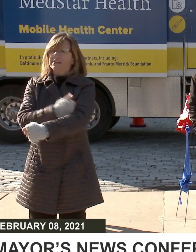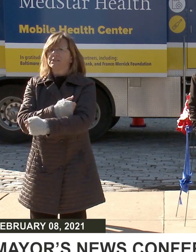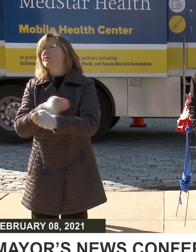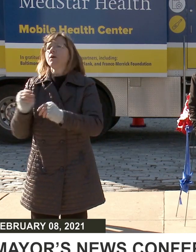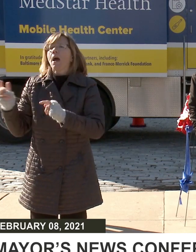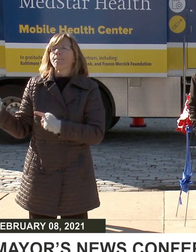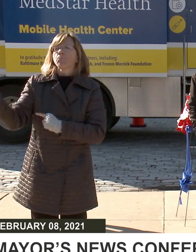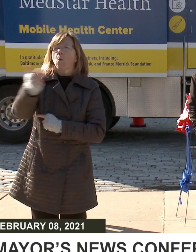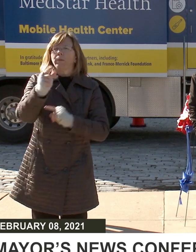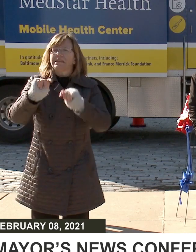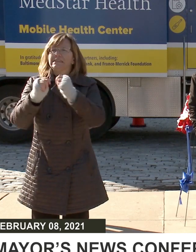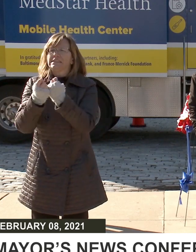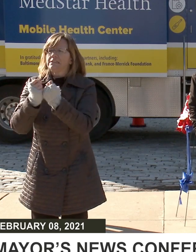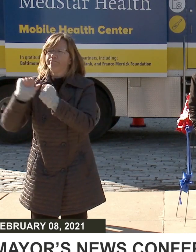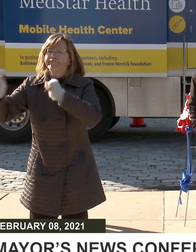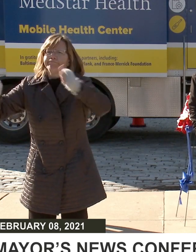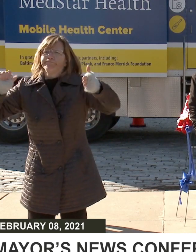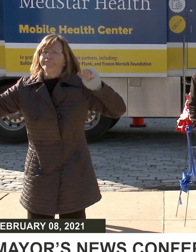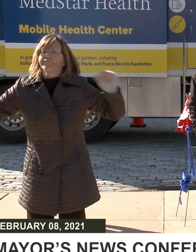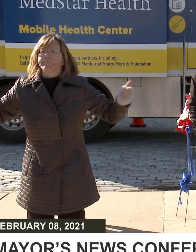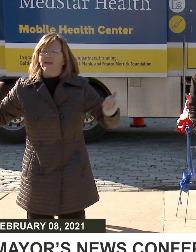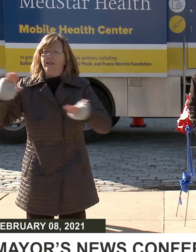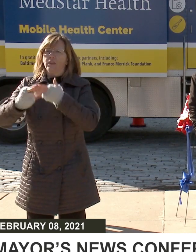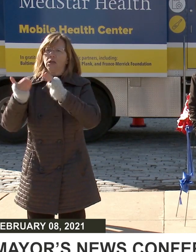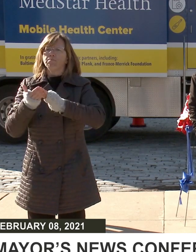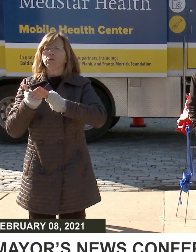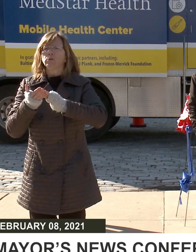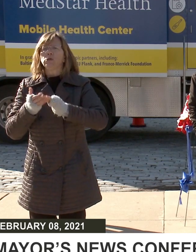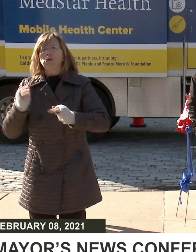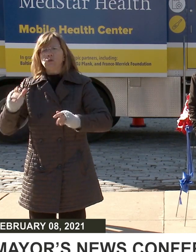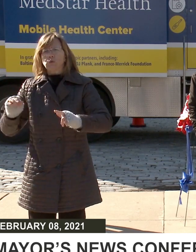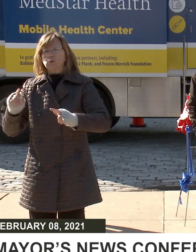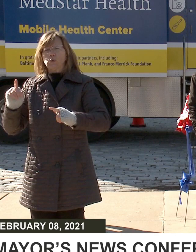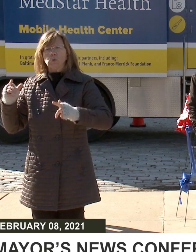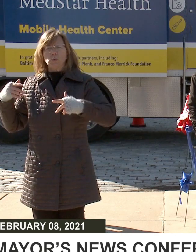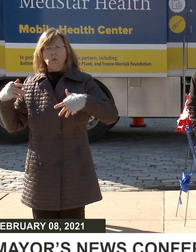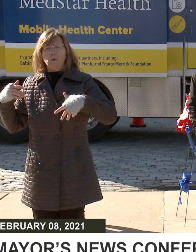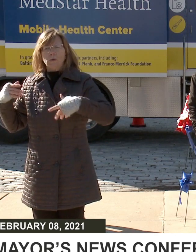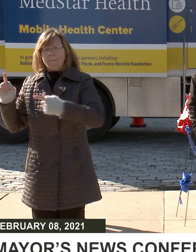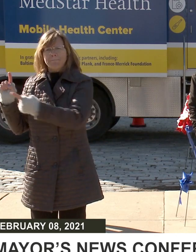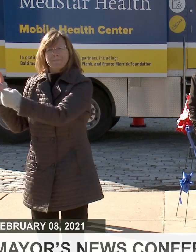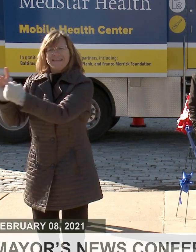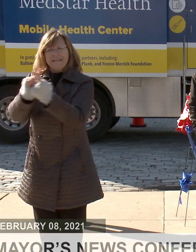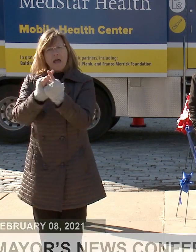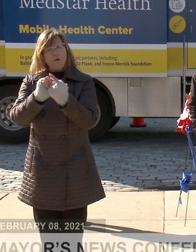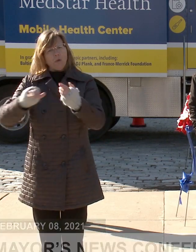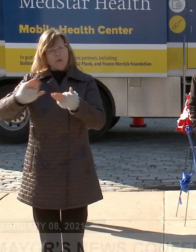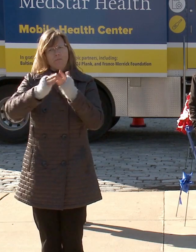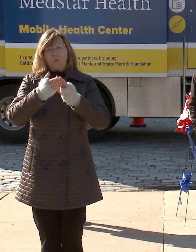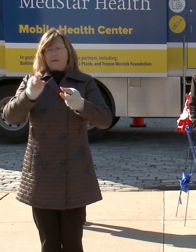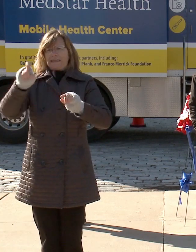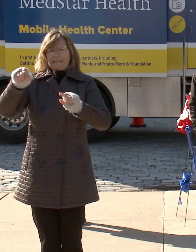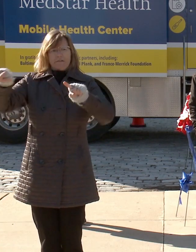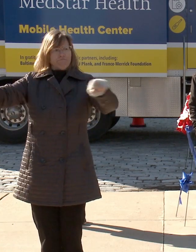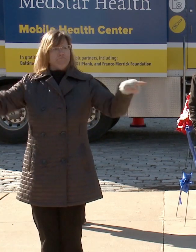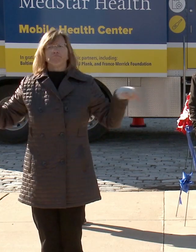the community to echo what Ryan Moran said, to meet our community where they are. We again are thrilled for